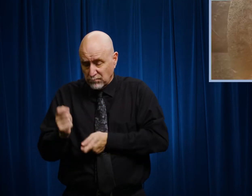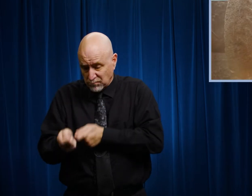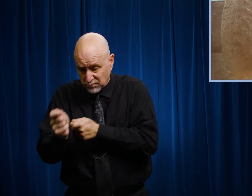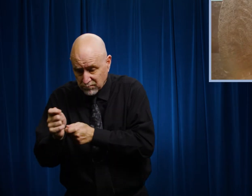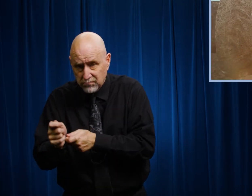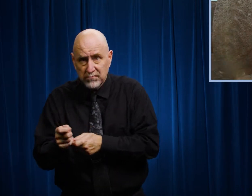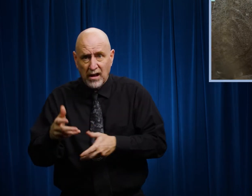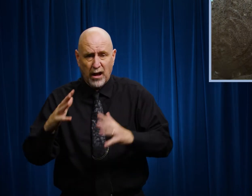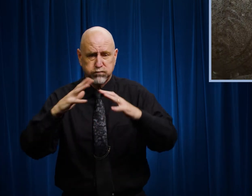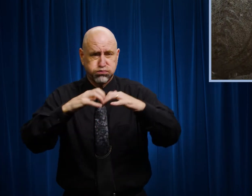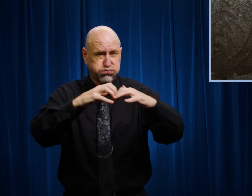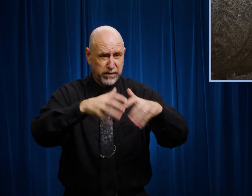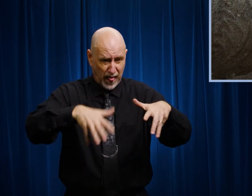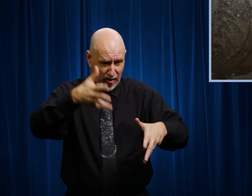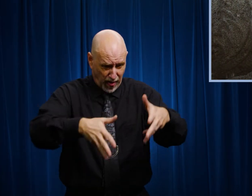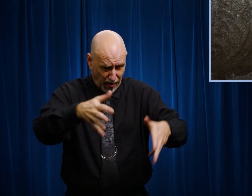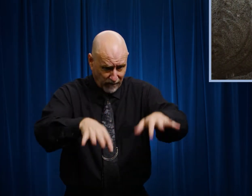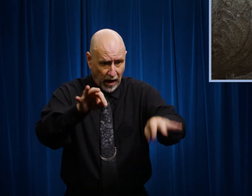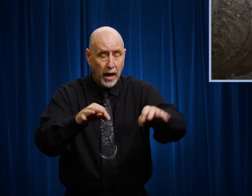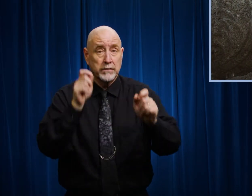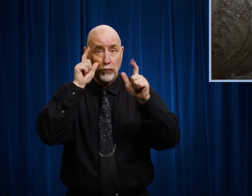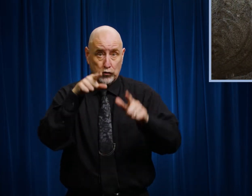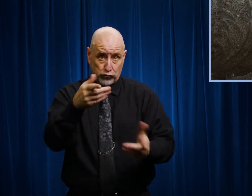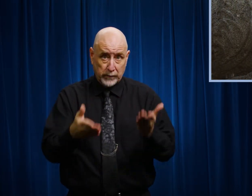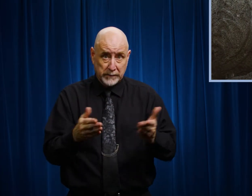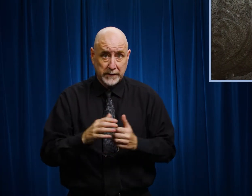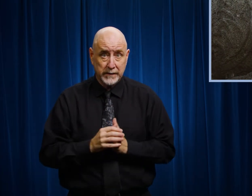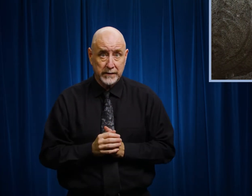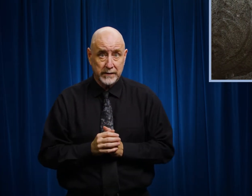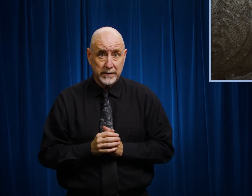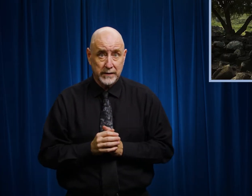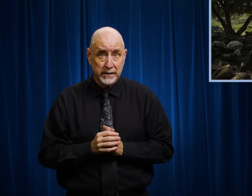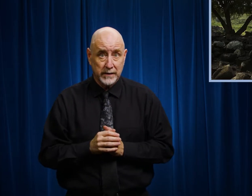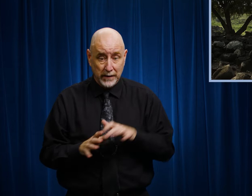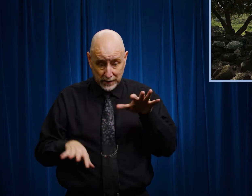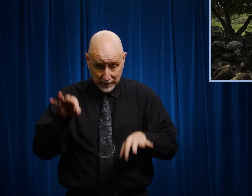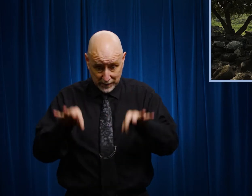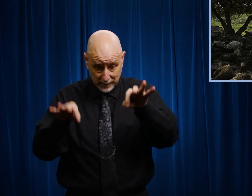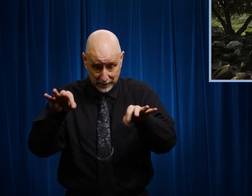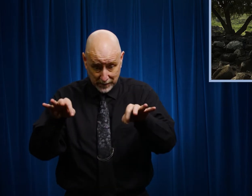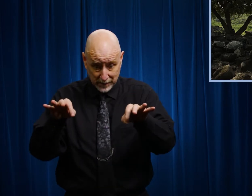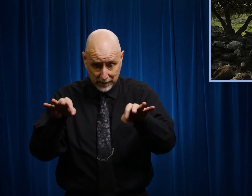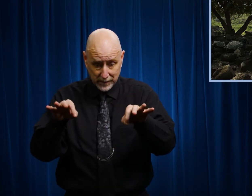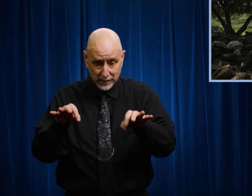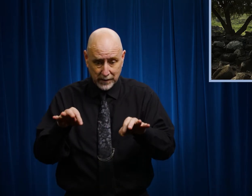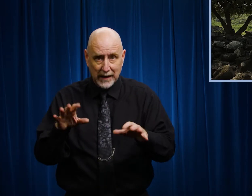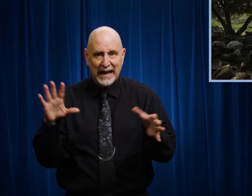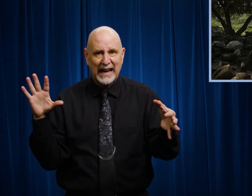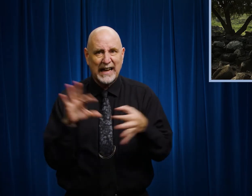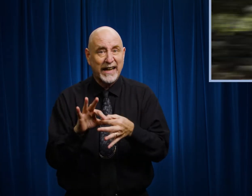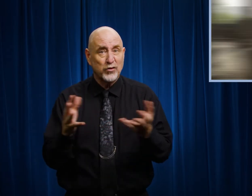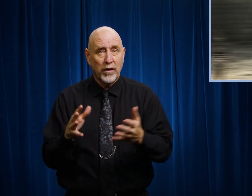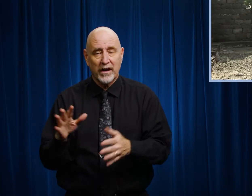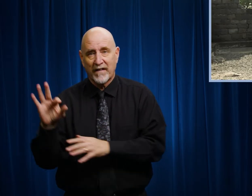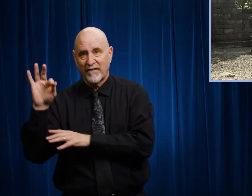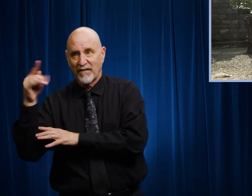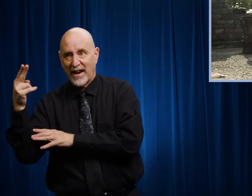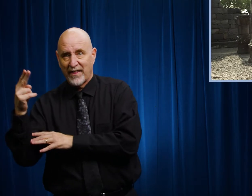have discovered in the rubble of this ancient city might surprise you. Discoveries that make a valuable connection between